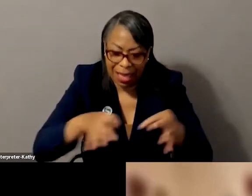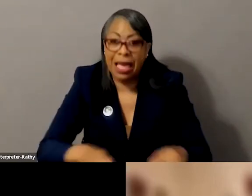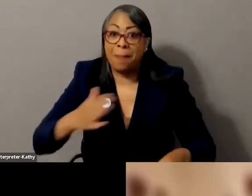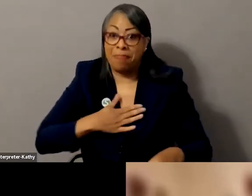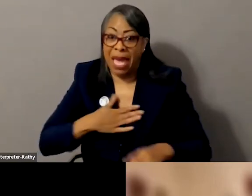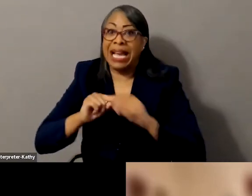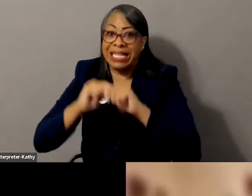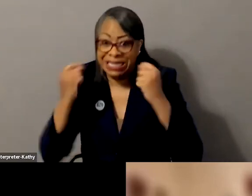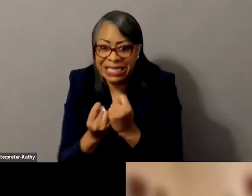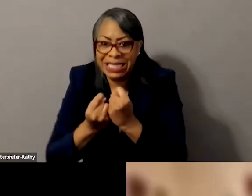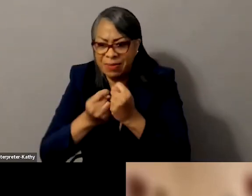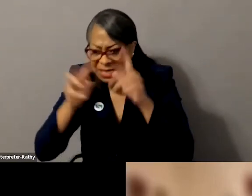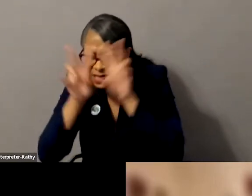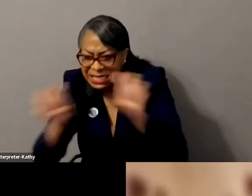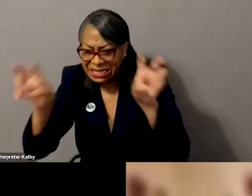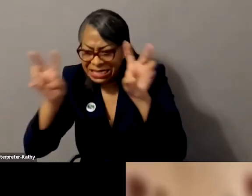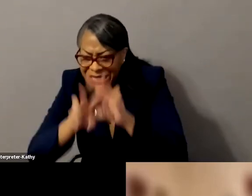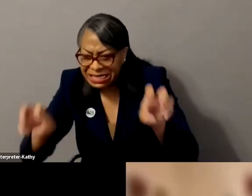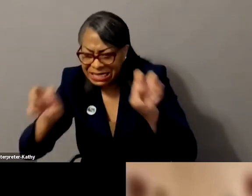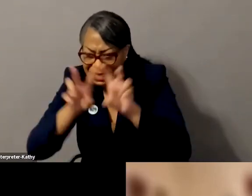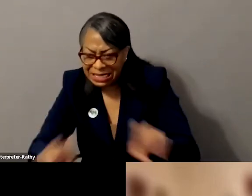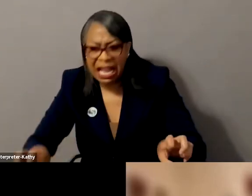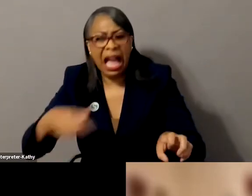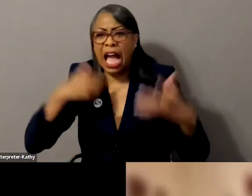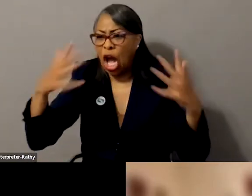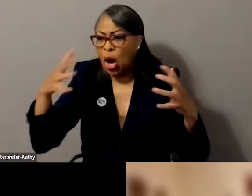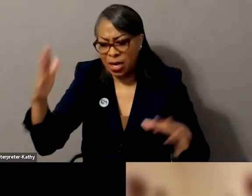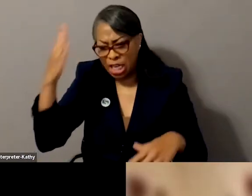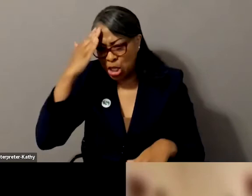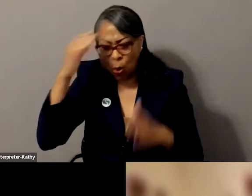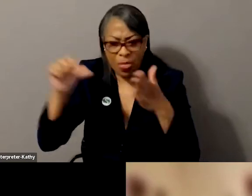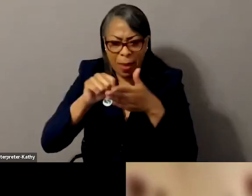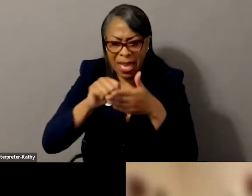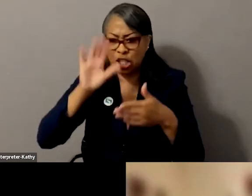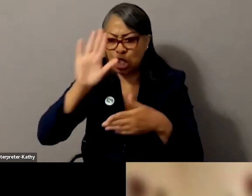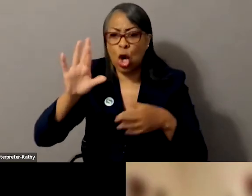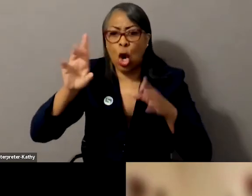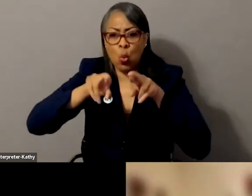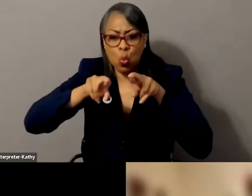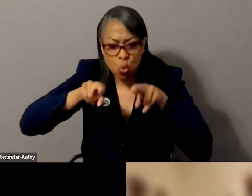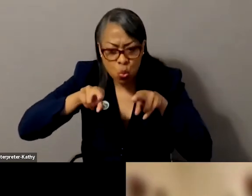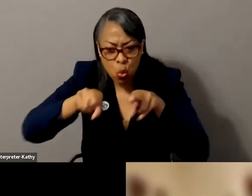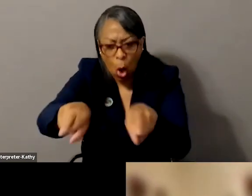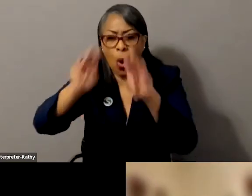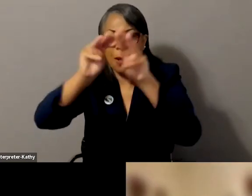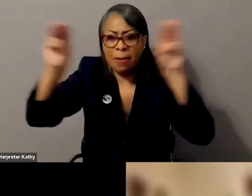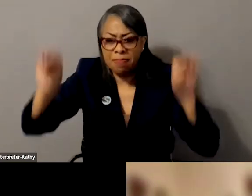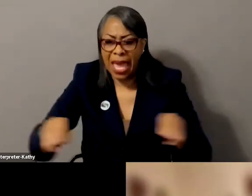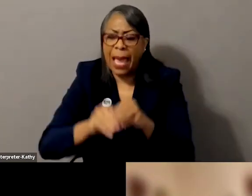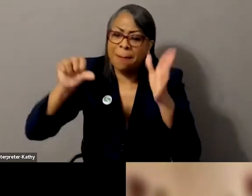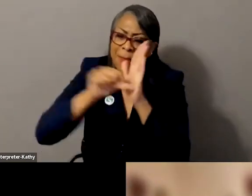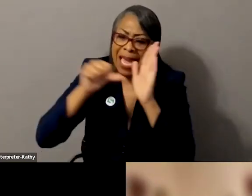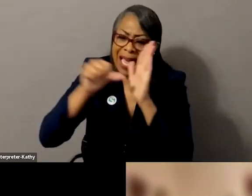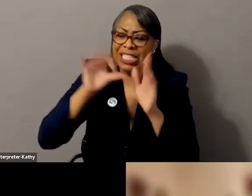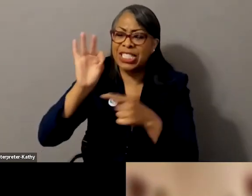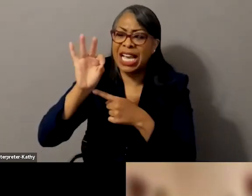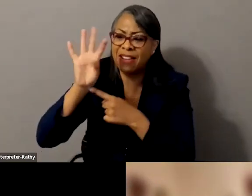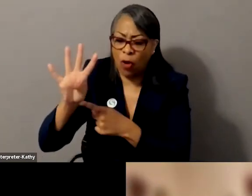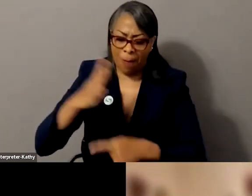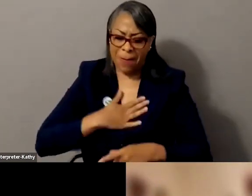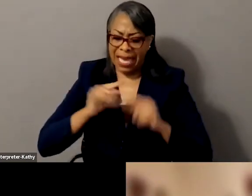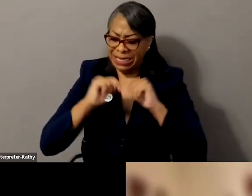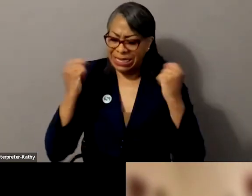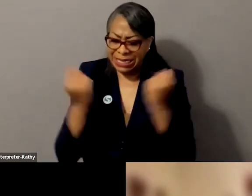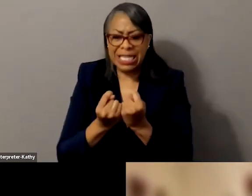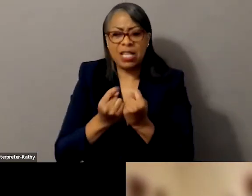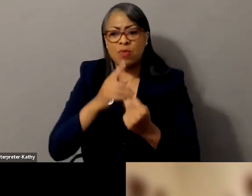even know the page of your roadmap, page 94, and we're taking it very seriously. Again, I thank